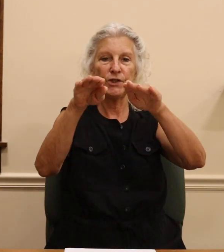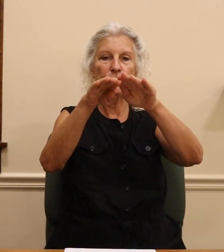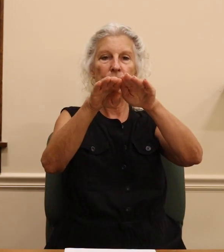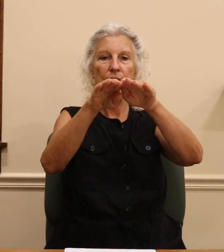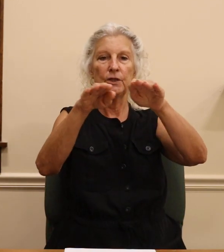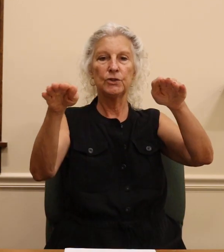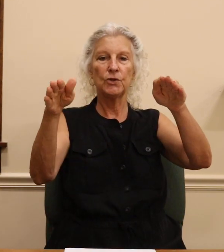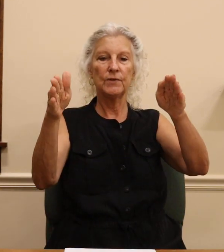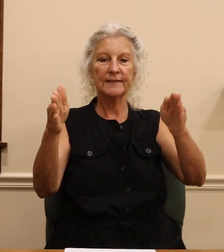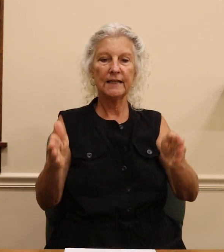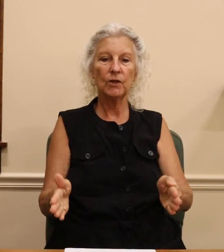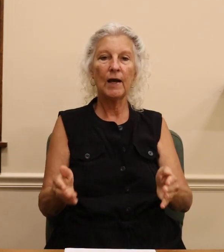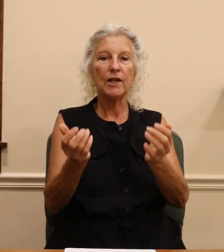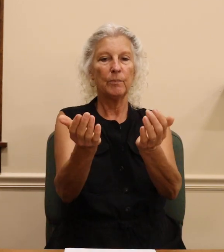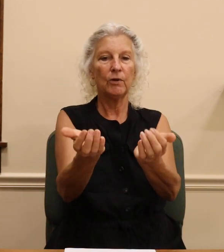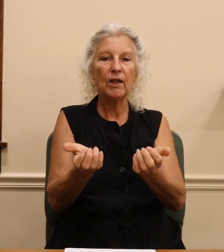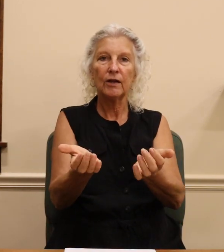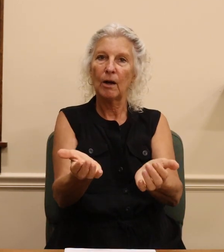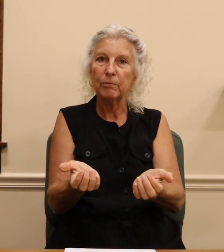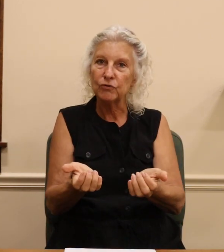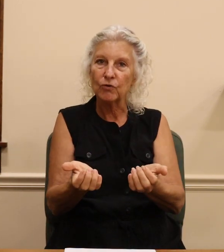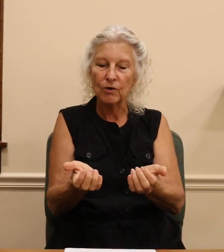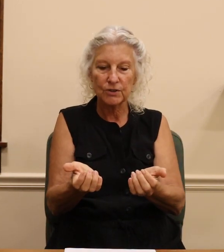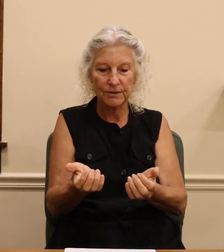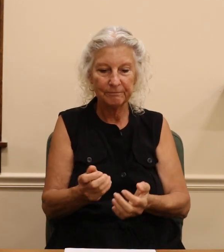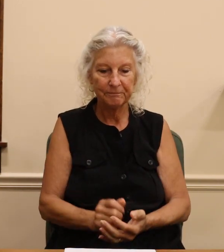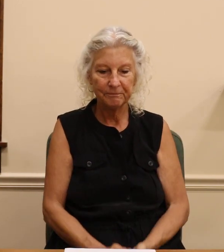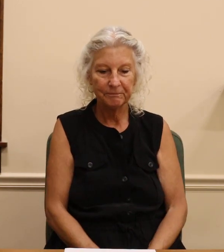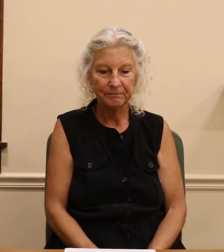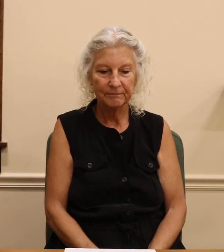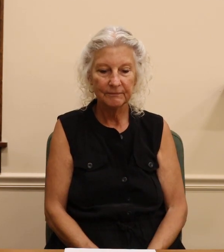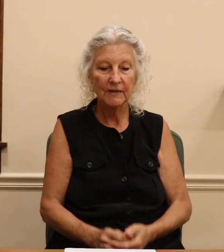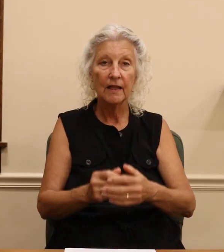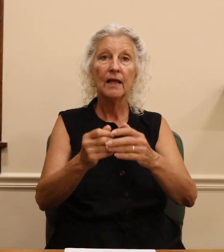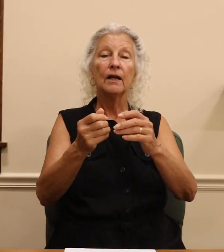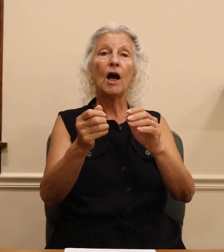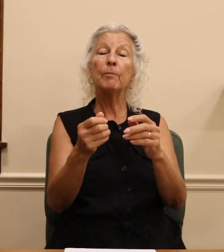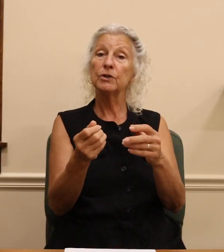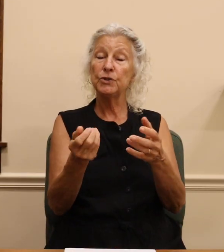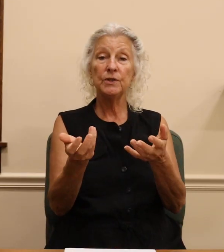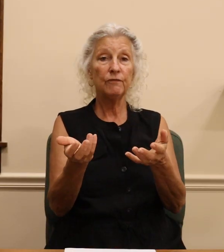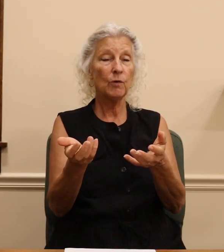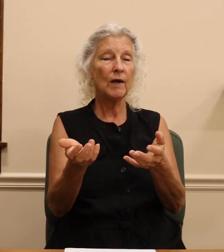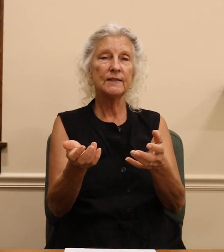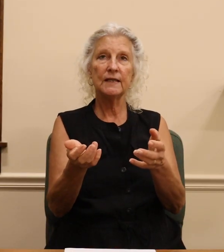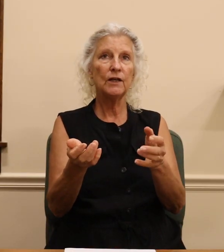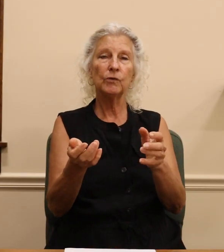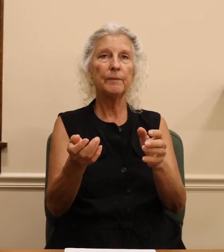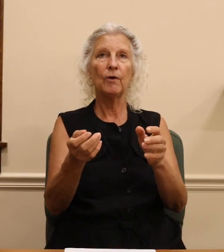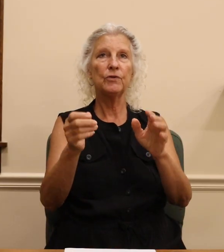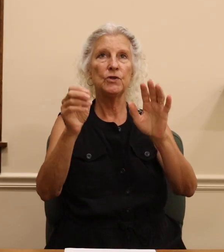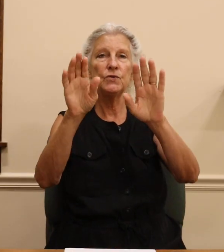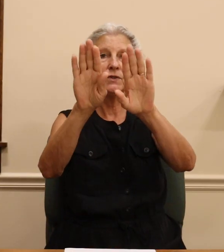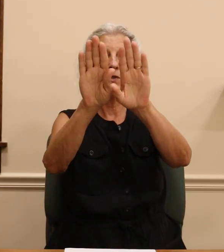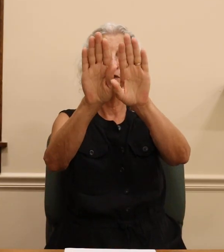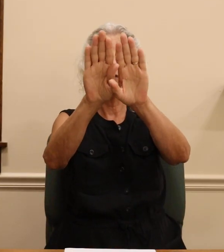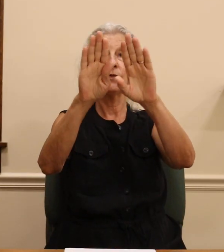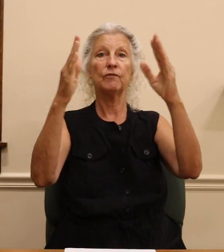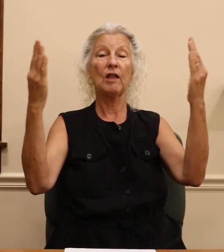cute. You show the silhouette and you pull out a couple drawers. Cupboard, 2 different ways, equally both used. You can show the flat